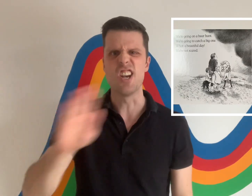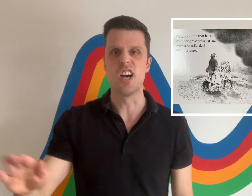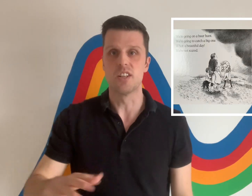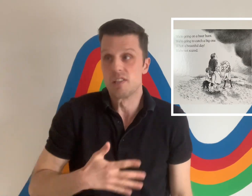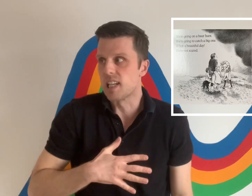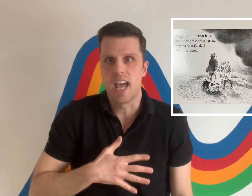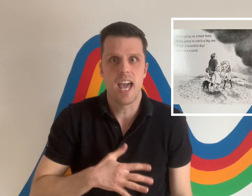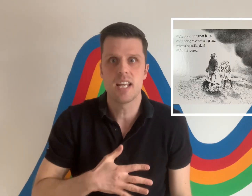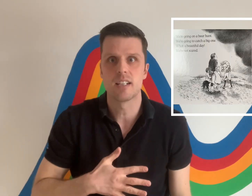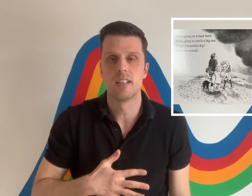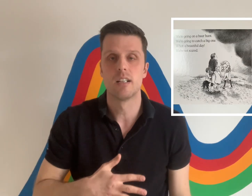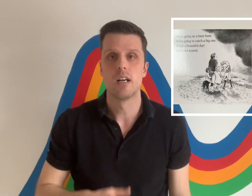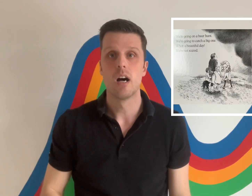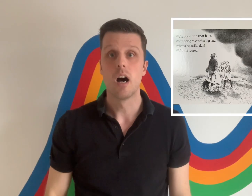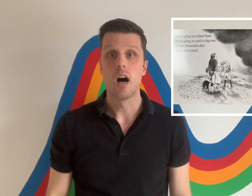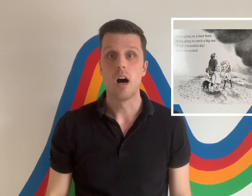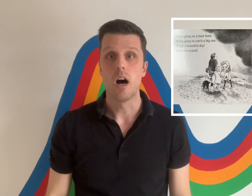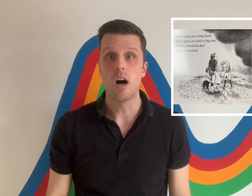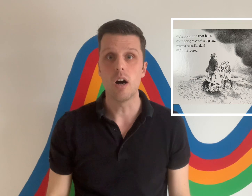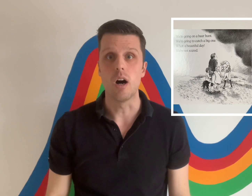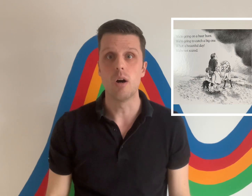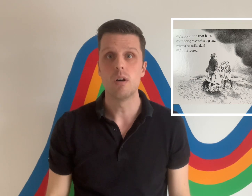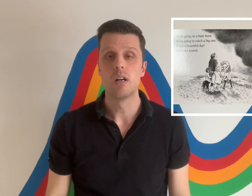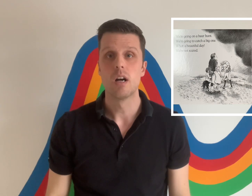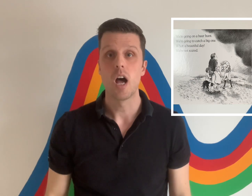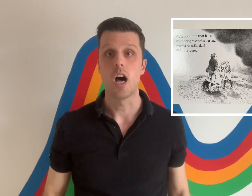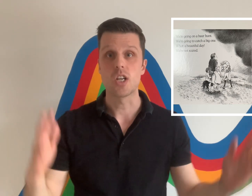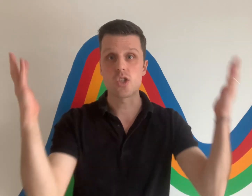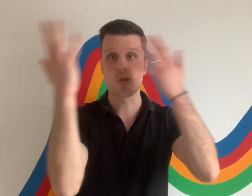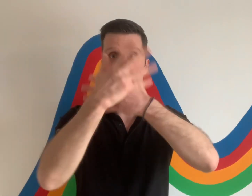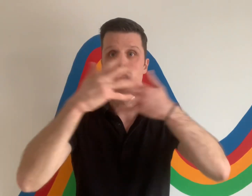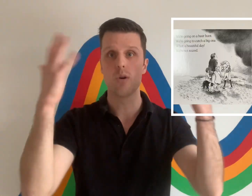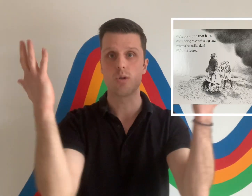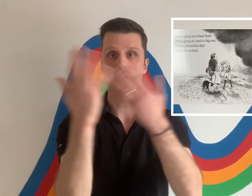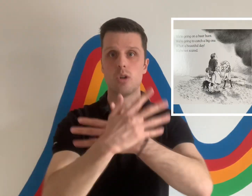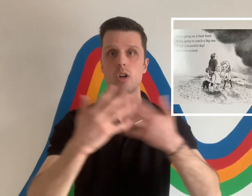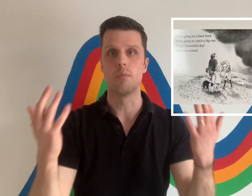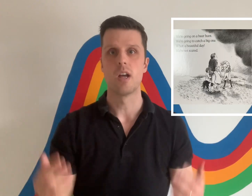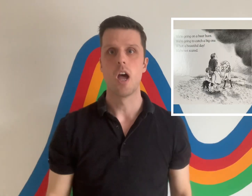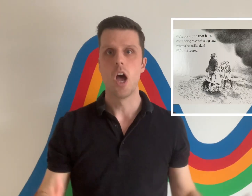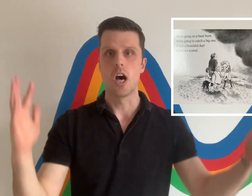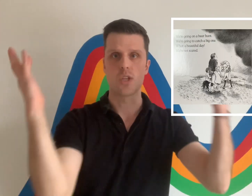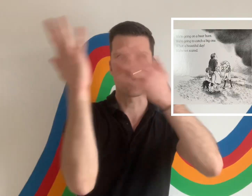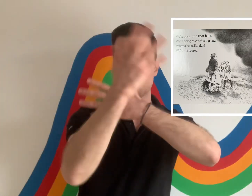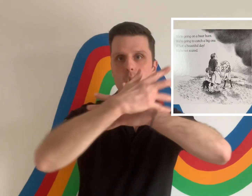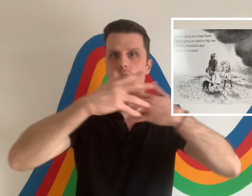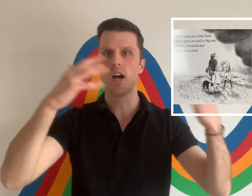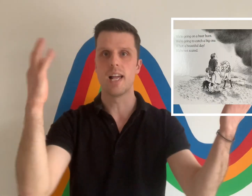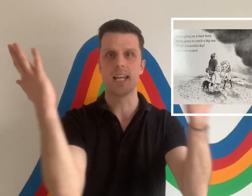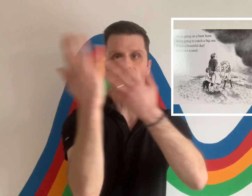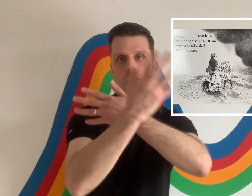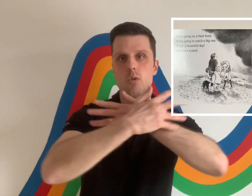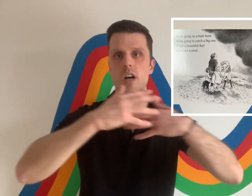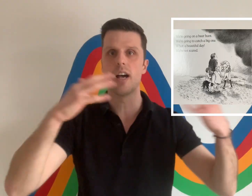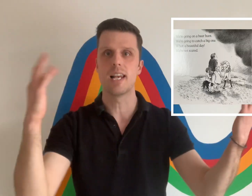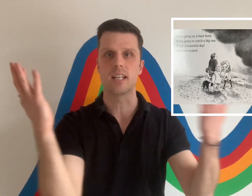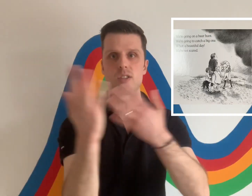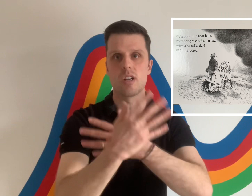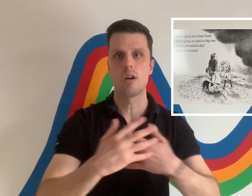not scared. Uh-oh, a snowstorm. A swirling, whirling